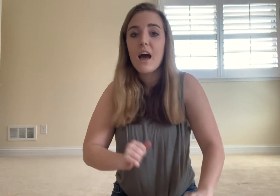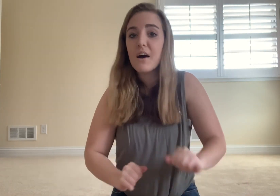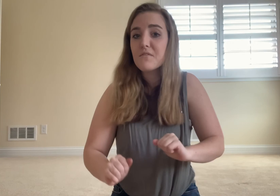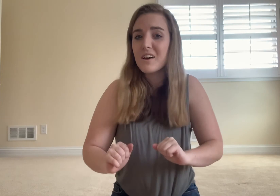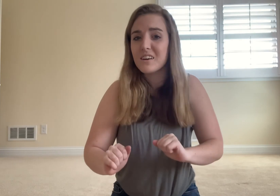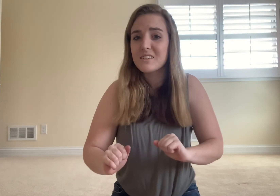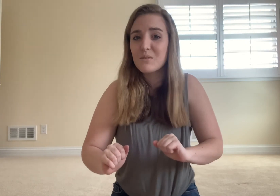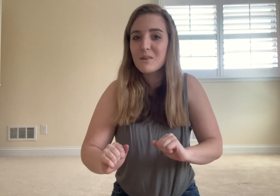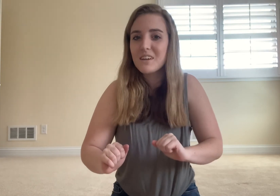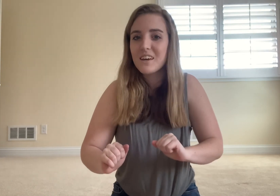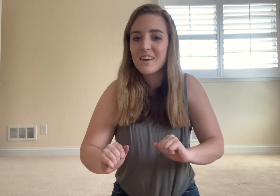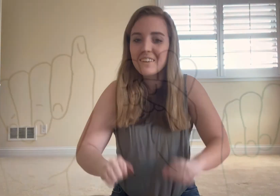of ASL Monday.